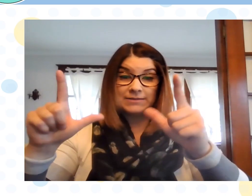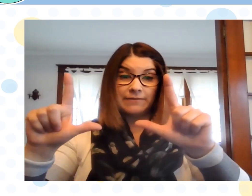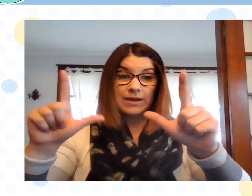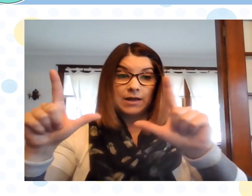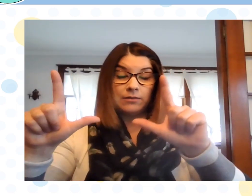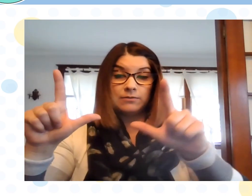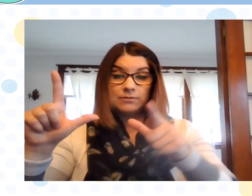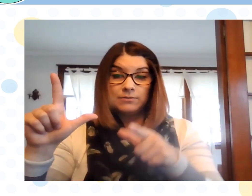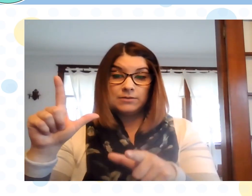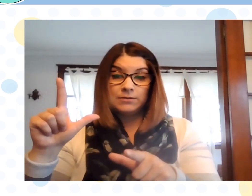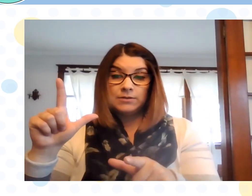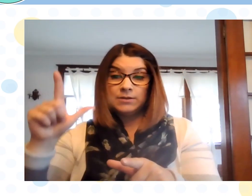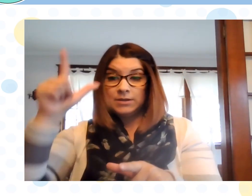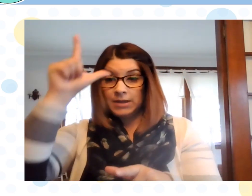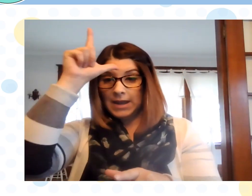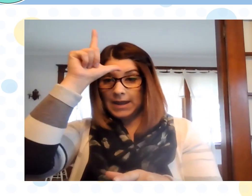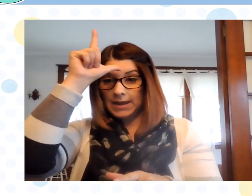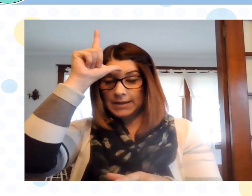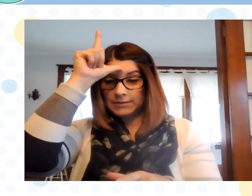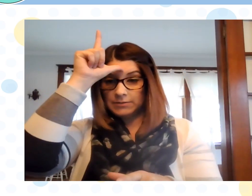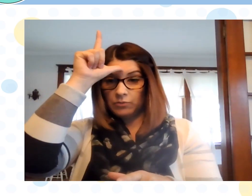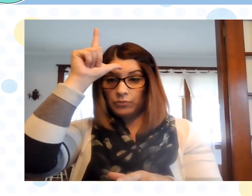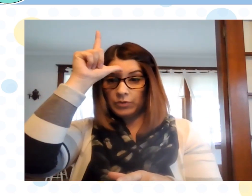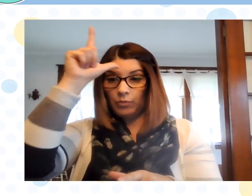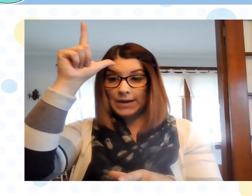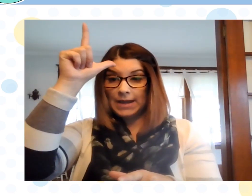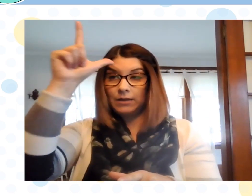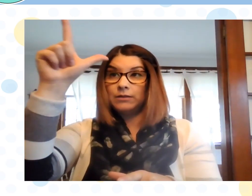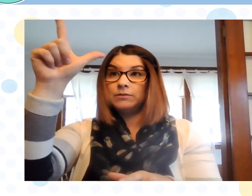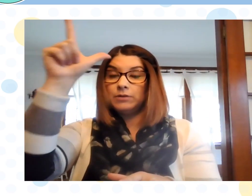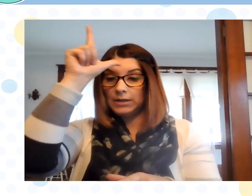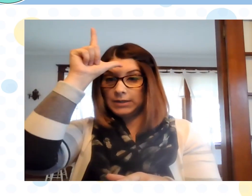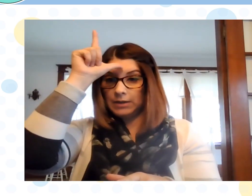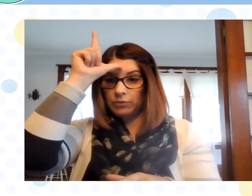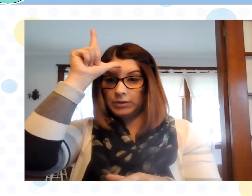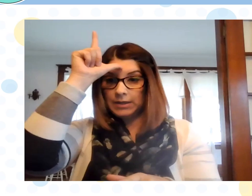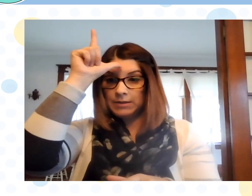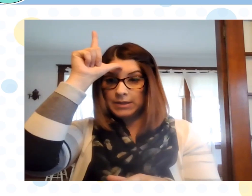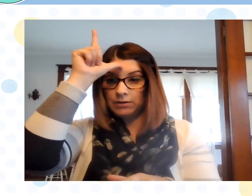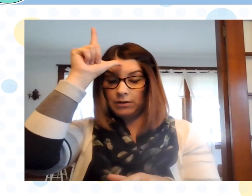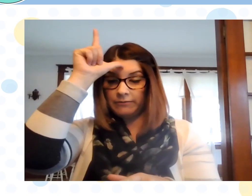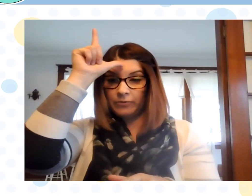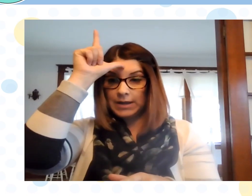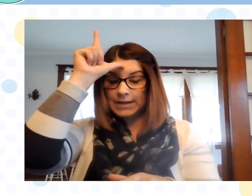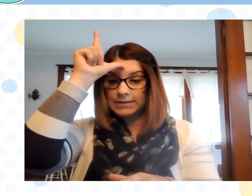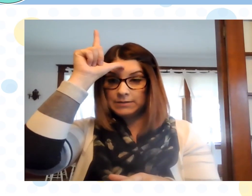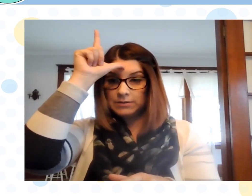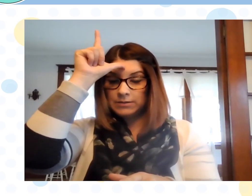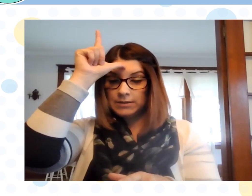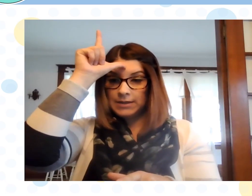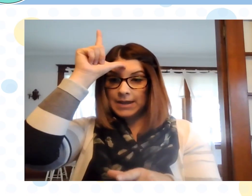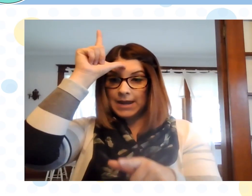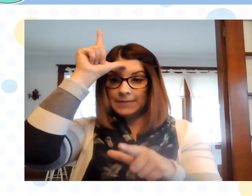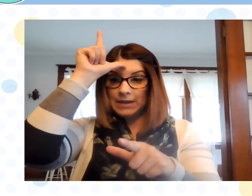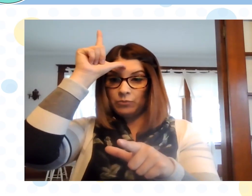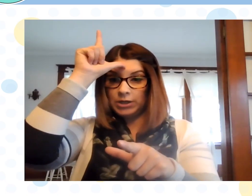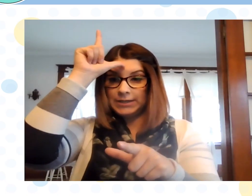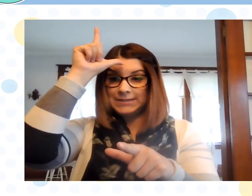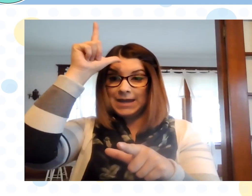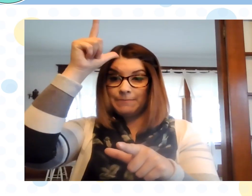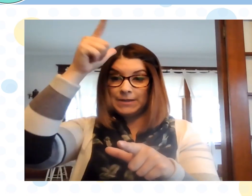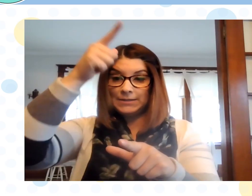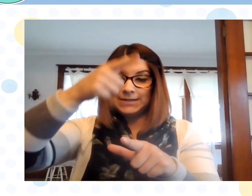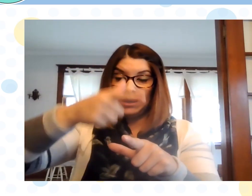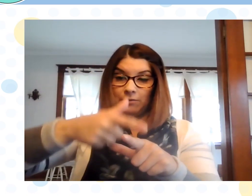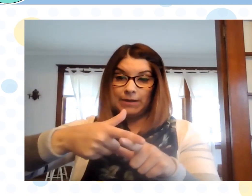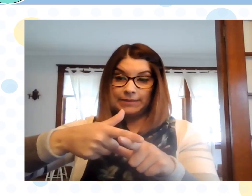have an L. And the one L, again, will hit our forehead. And then we're going to tap